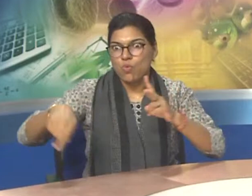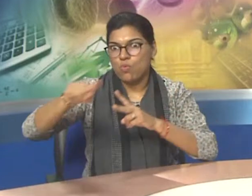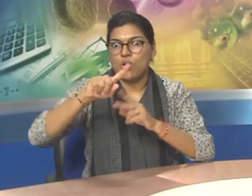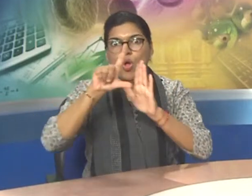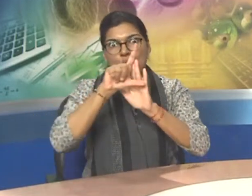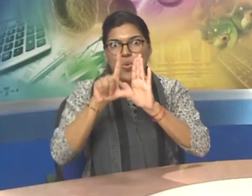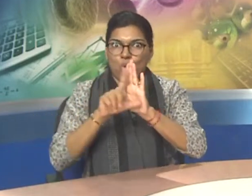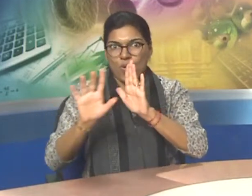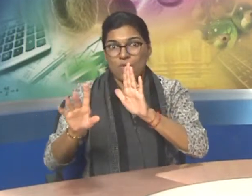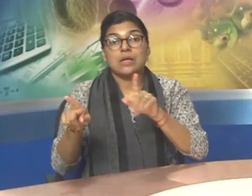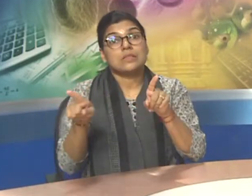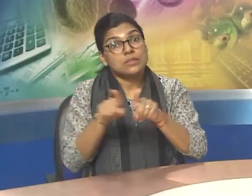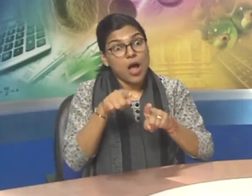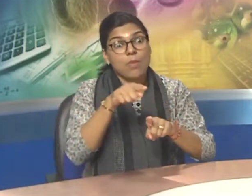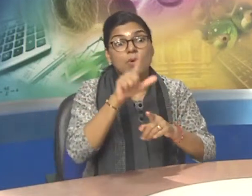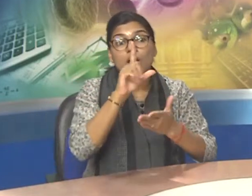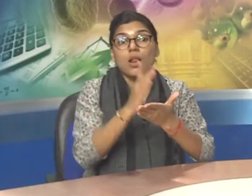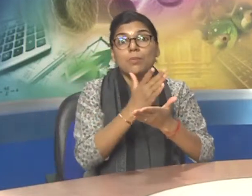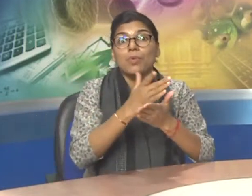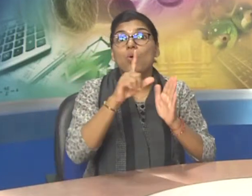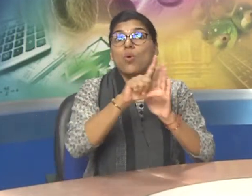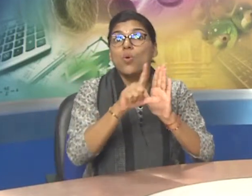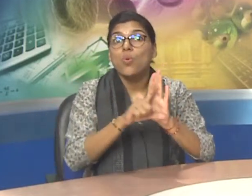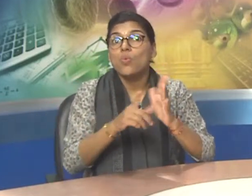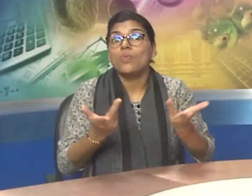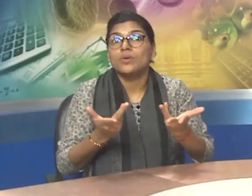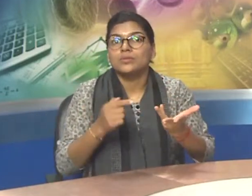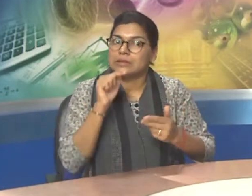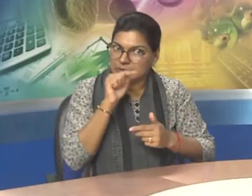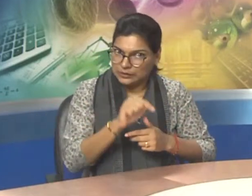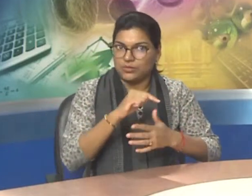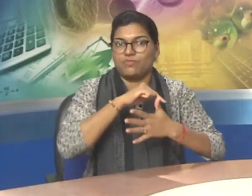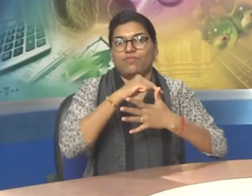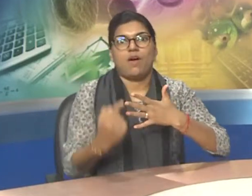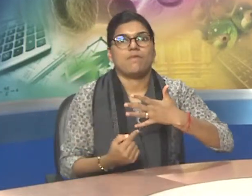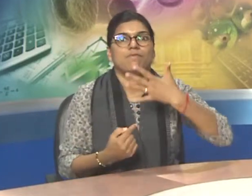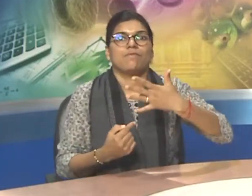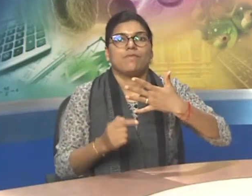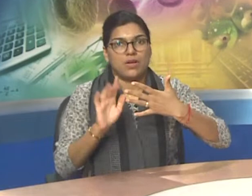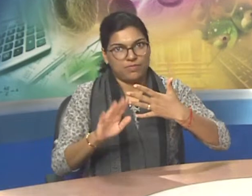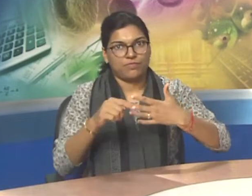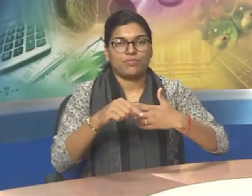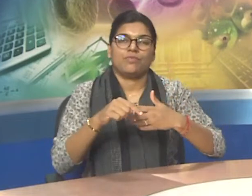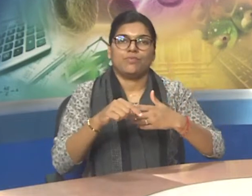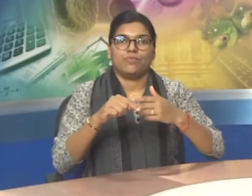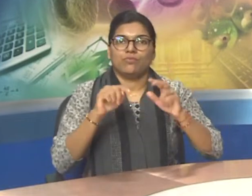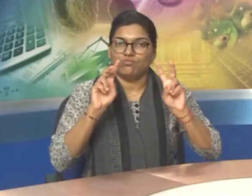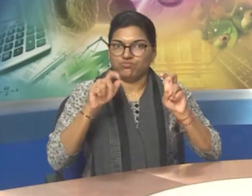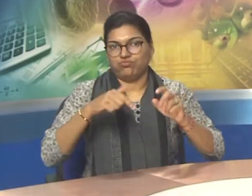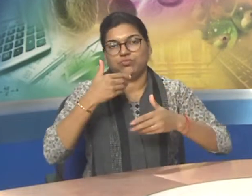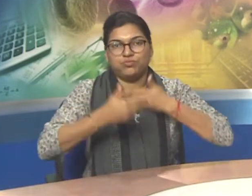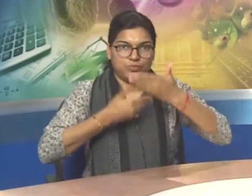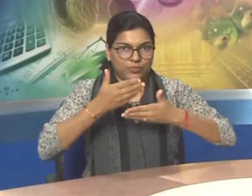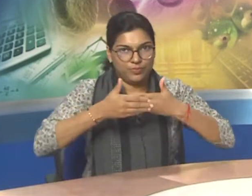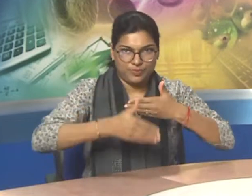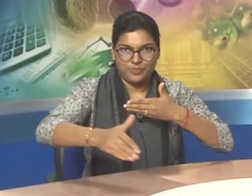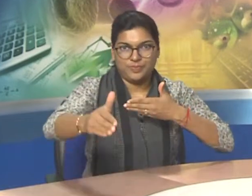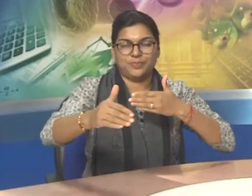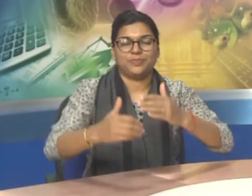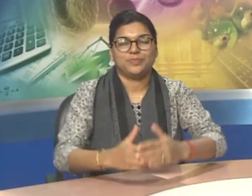Just like we have traffic rules which are being followed by all the people who drive any vehicle. So